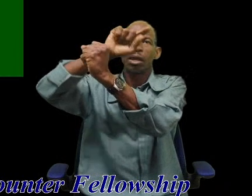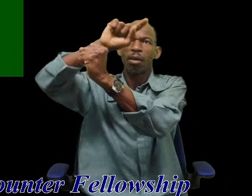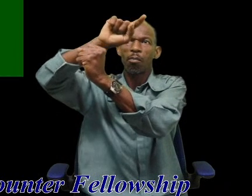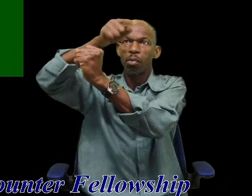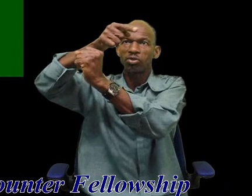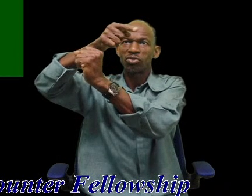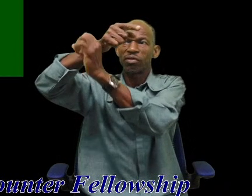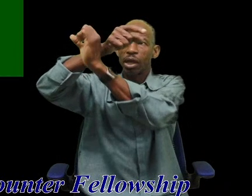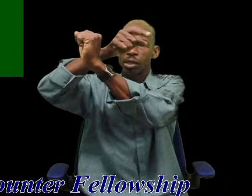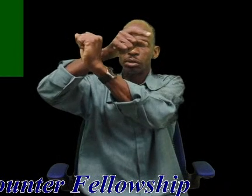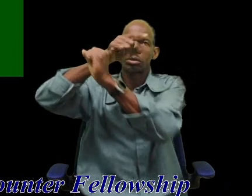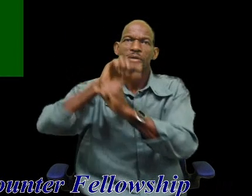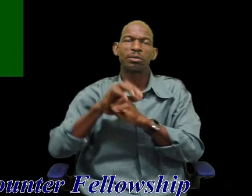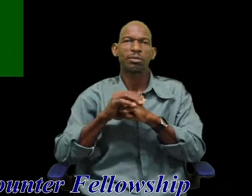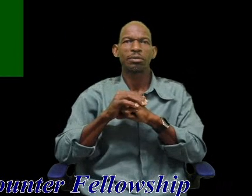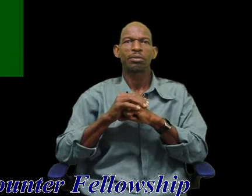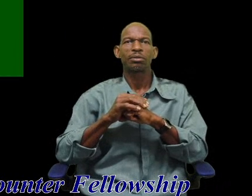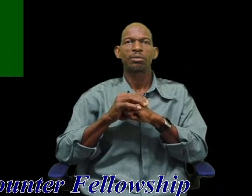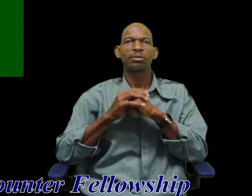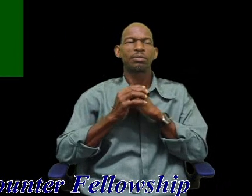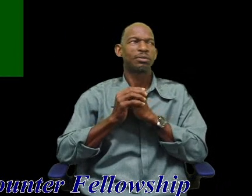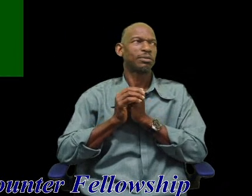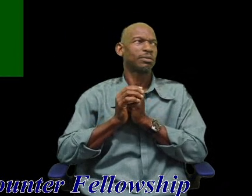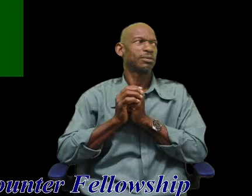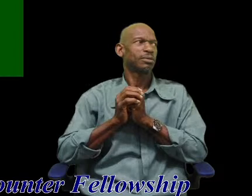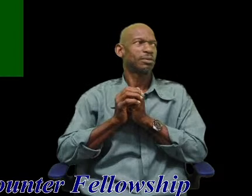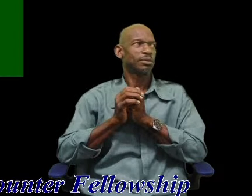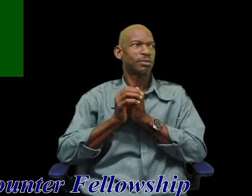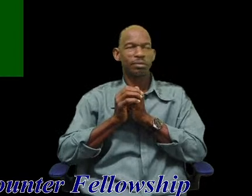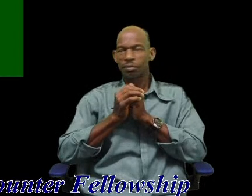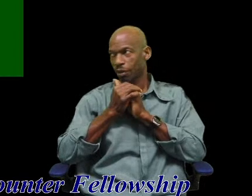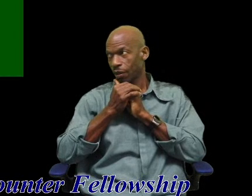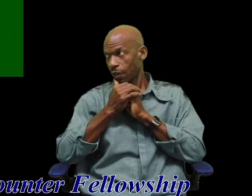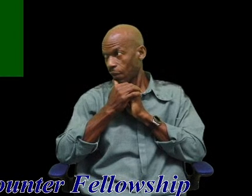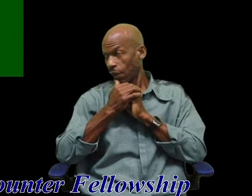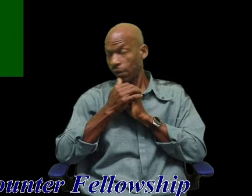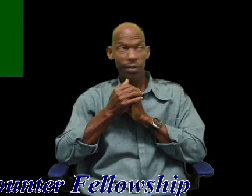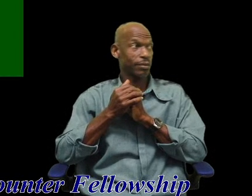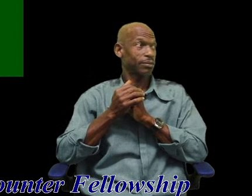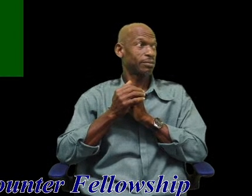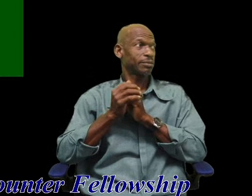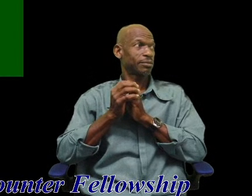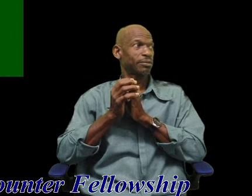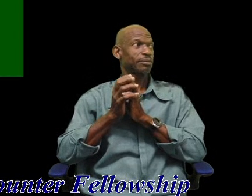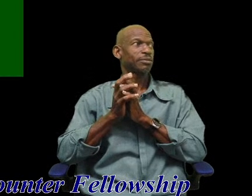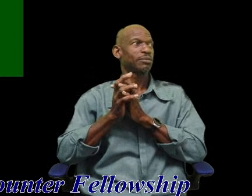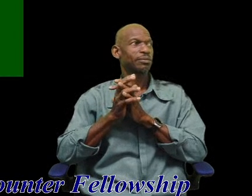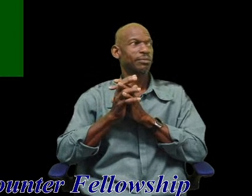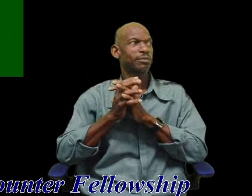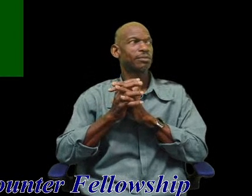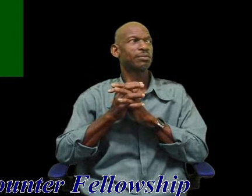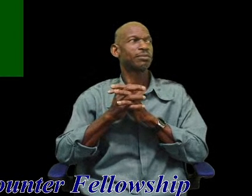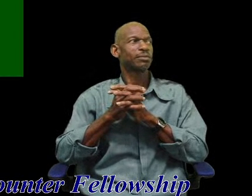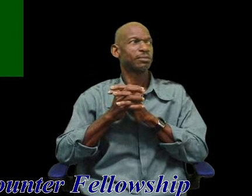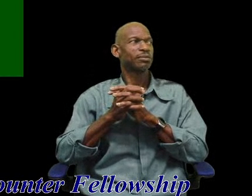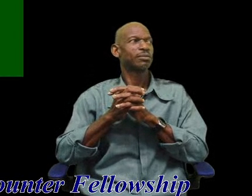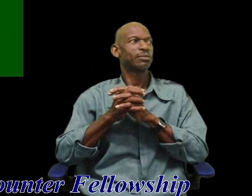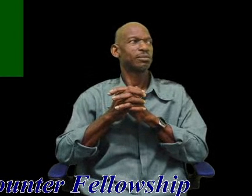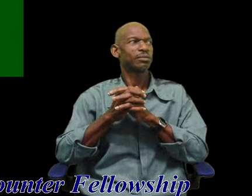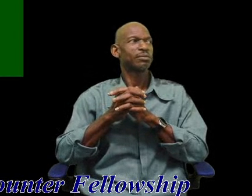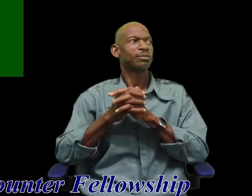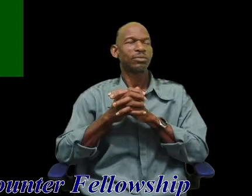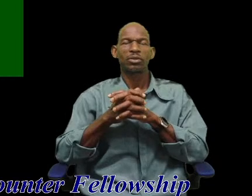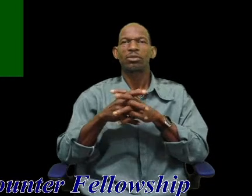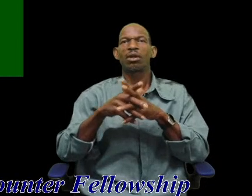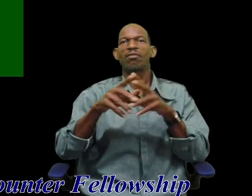I add an S because it is one. So I'm saying I use apostrophe